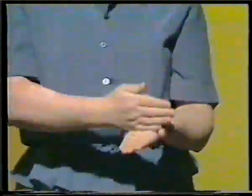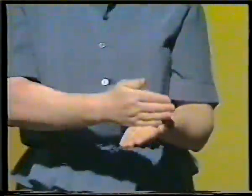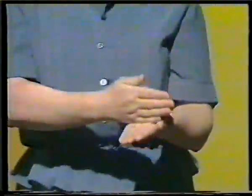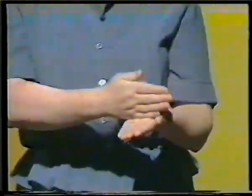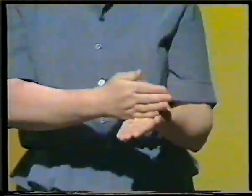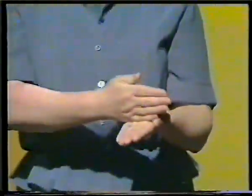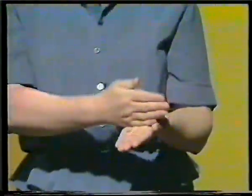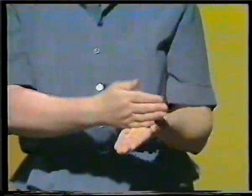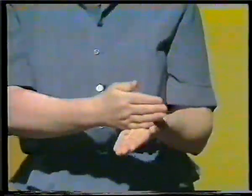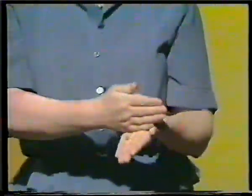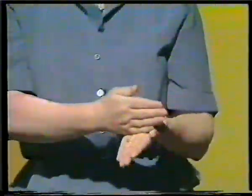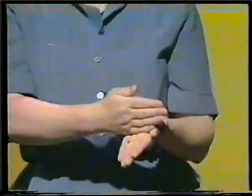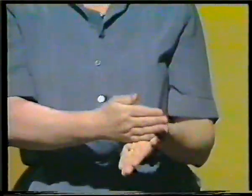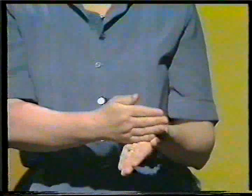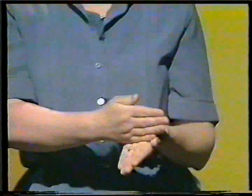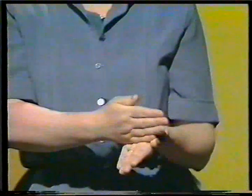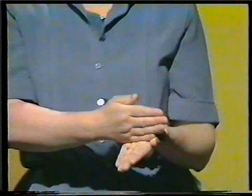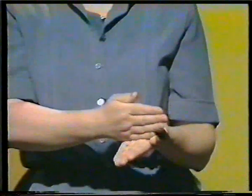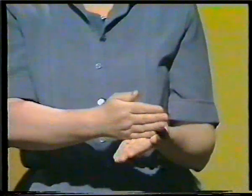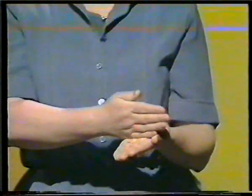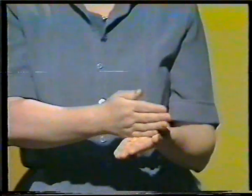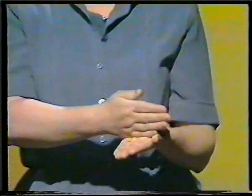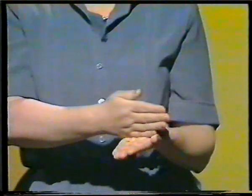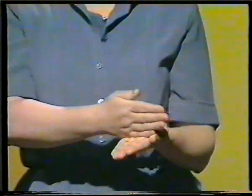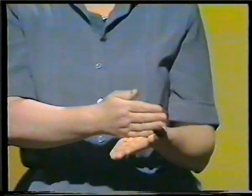Really, or true, or very.